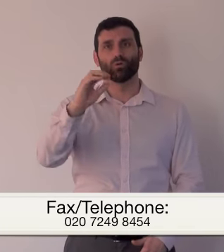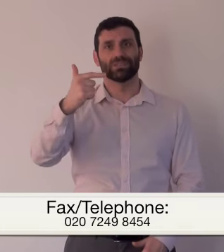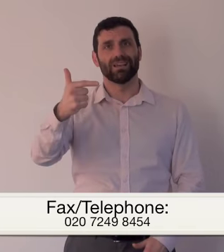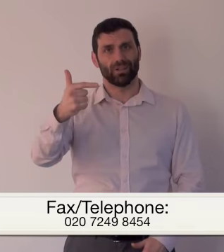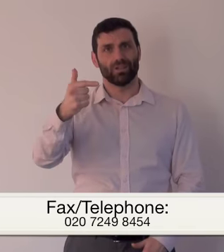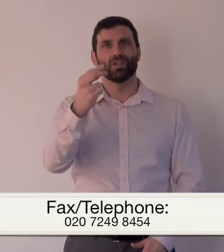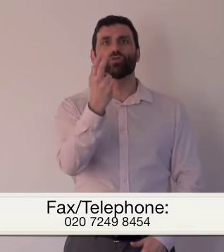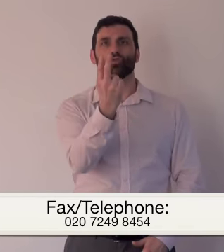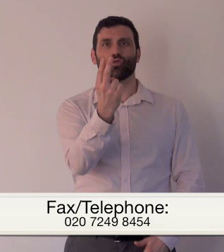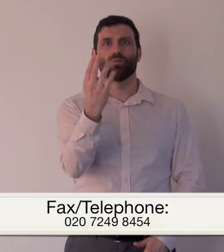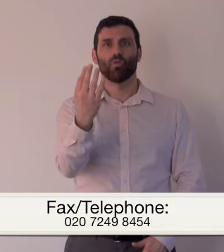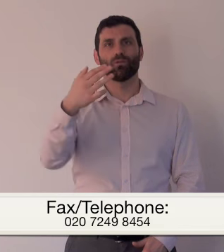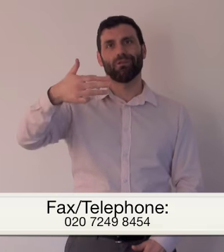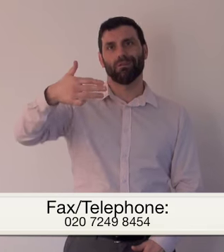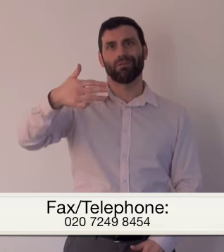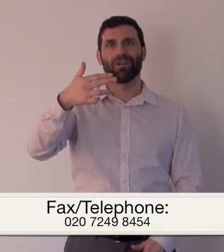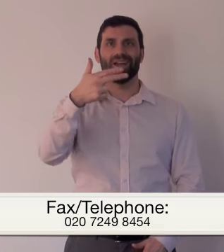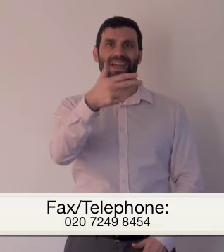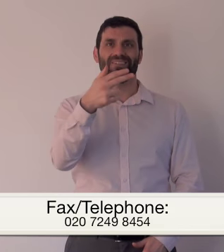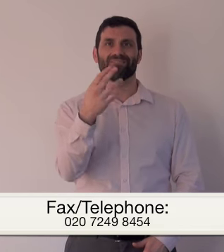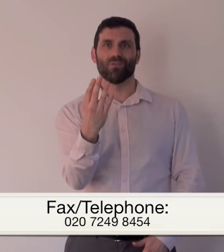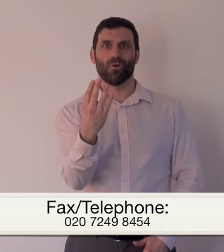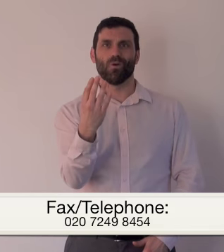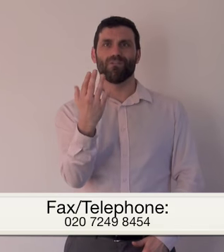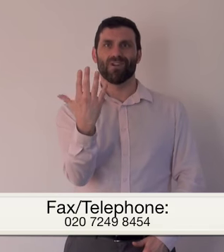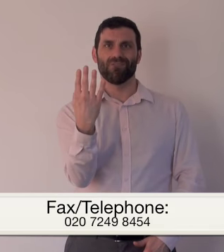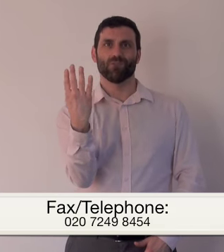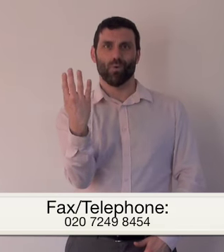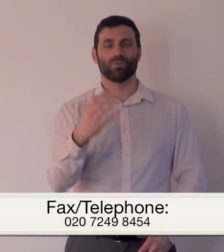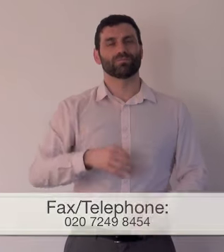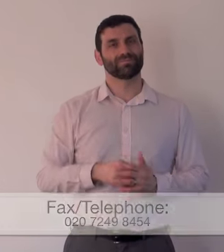0207 249 8454.